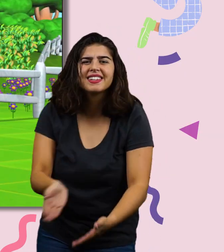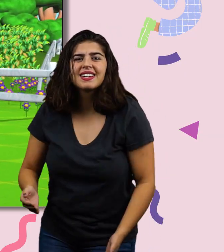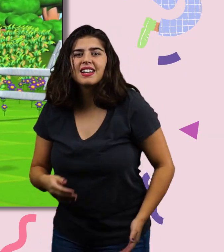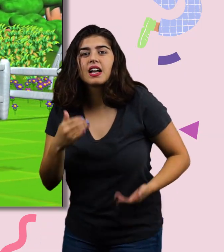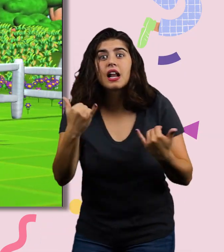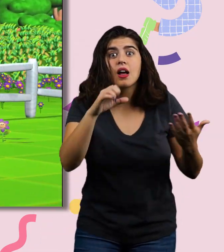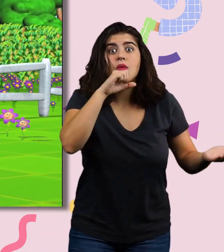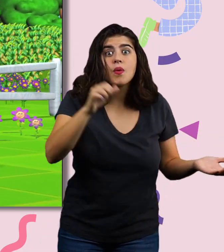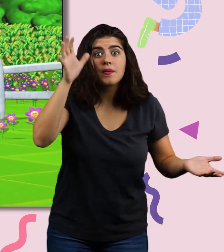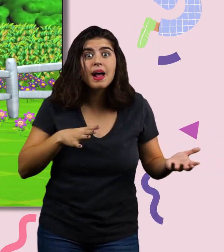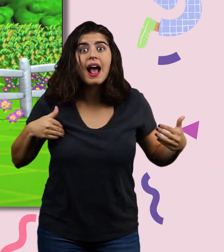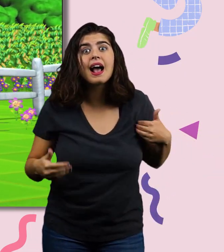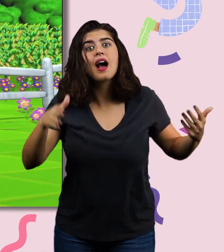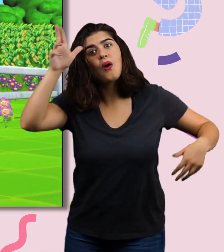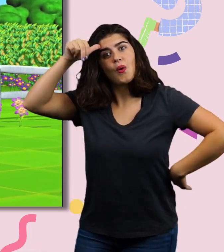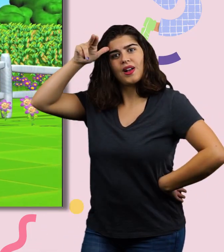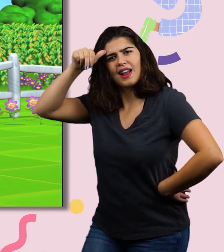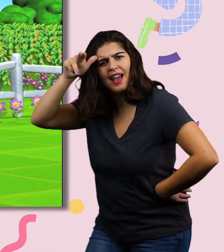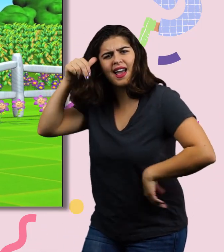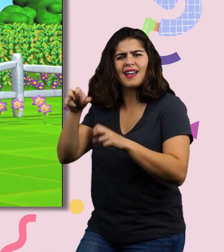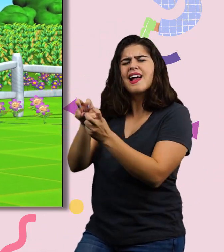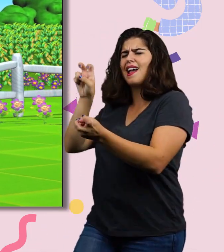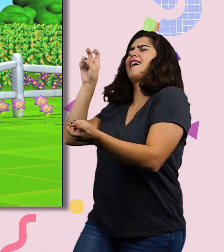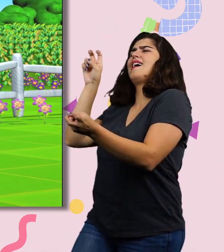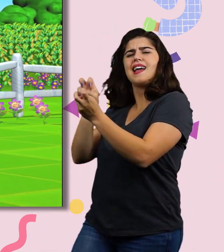E-I-E-I-O-E-O. And on his farm he had a horse named Bucky,